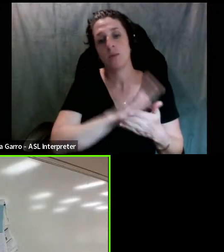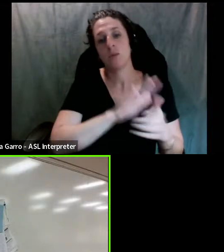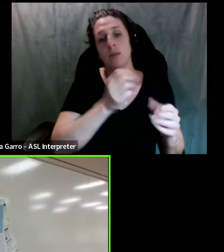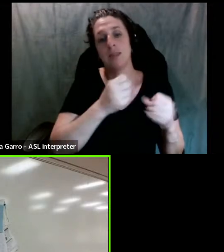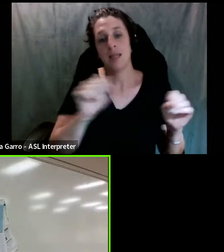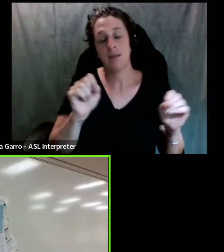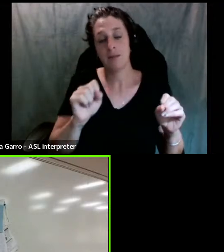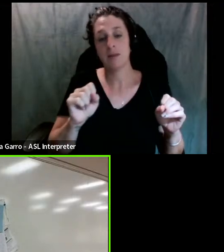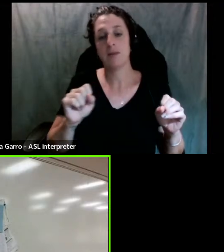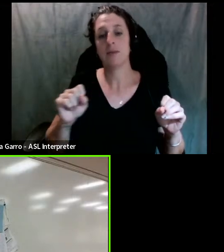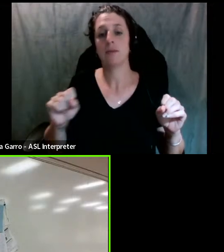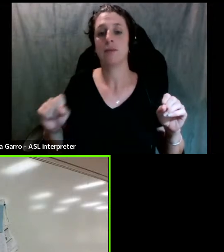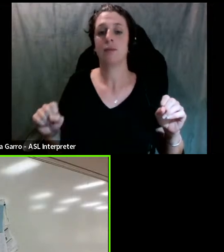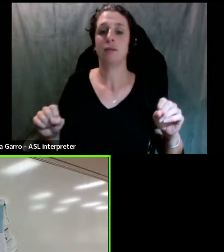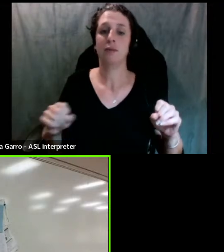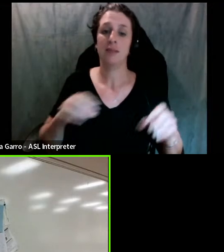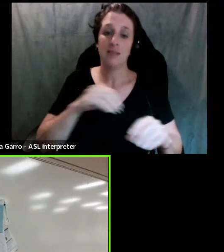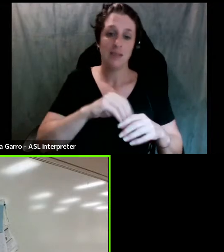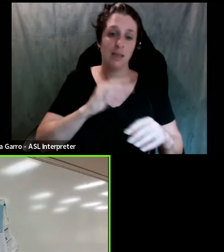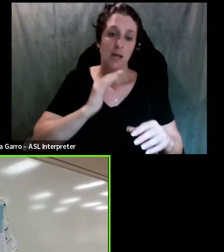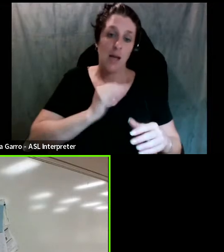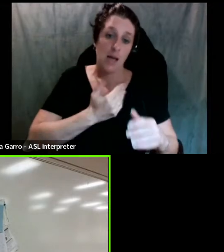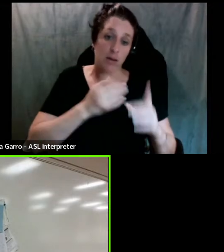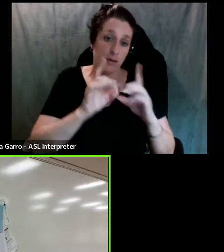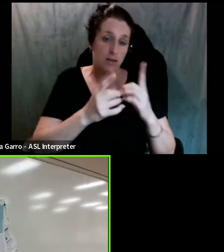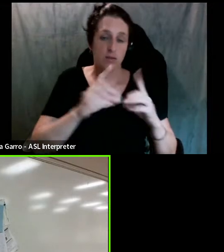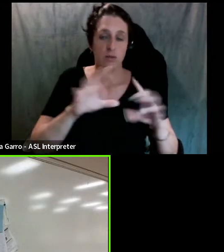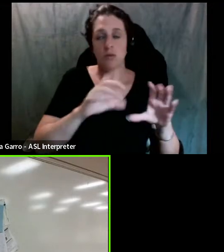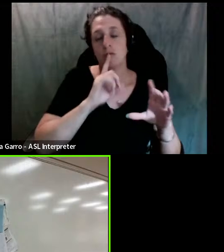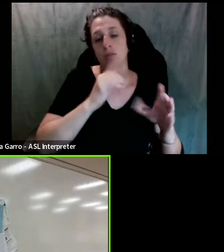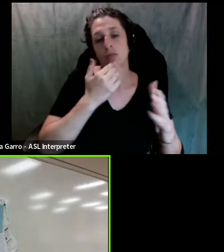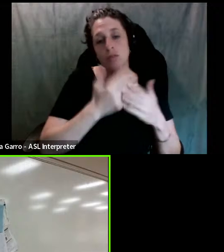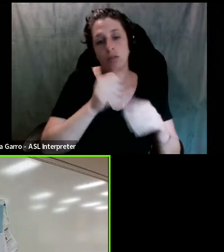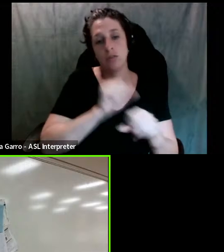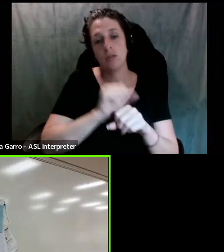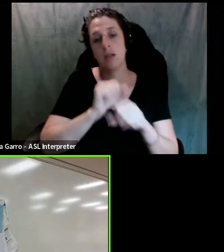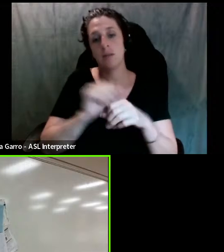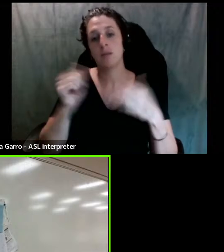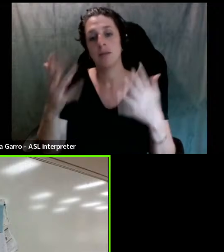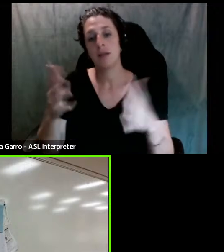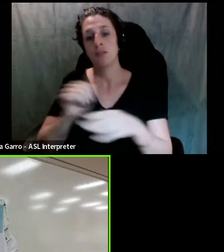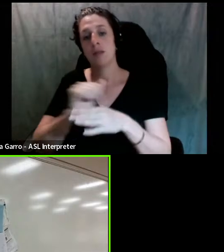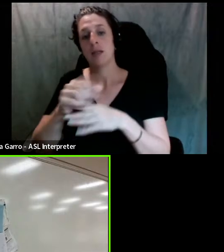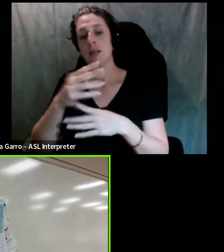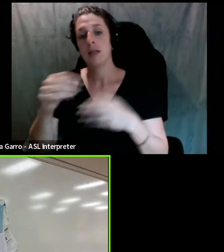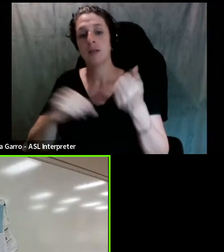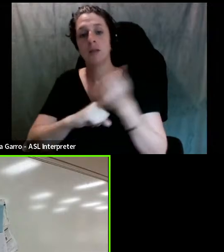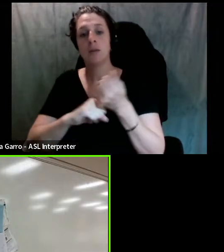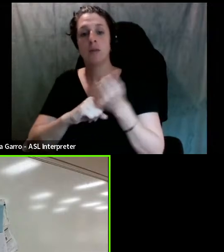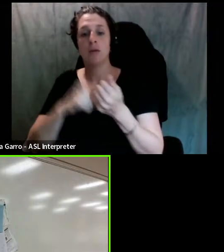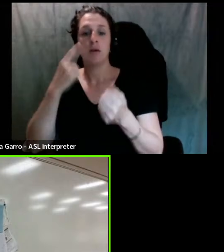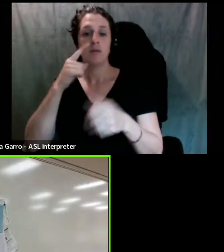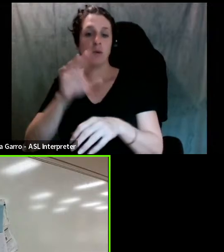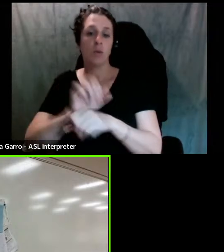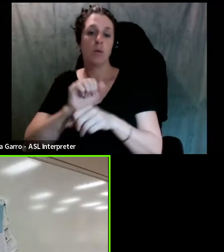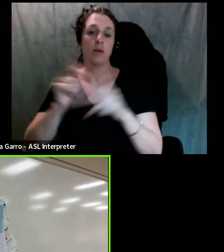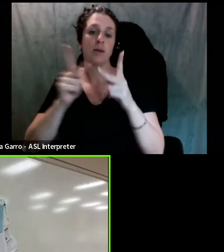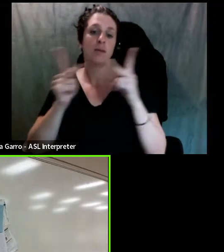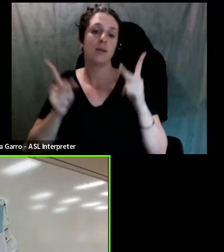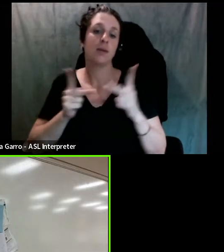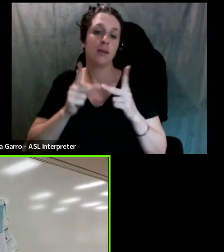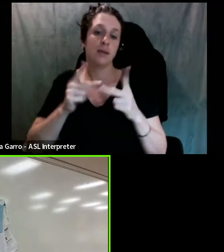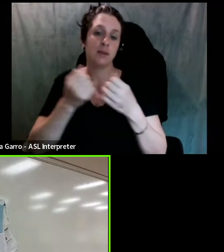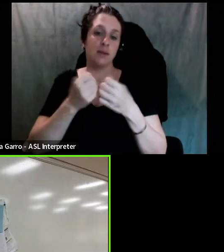some new, and our district does a really good job of providing training and providing support for workplace safety.